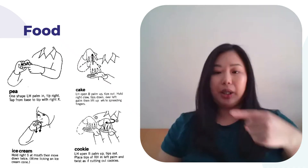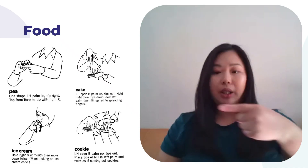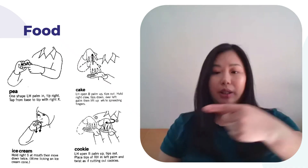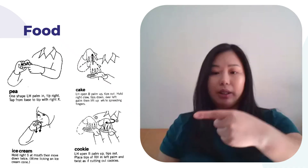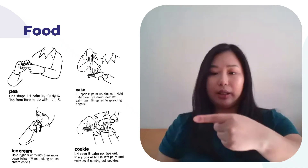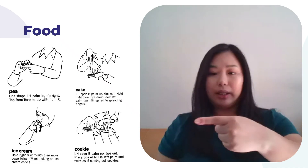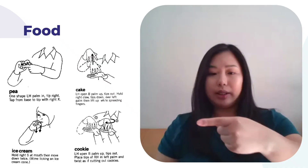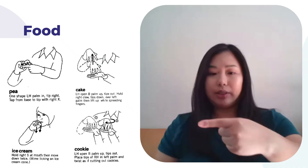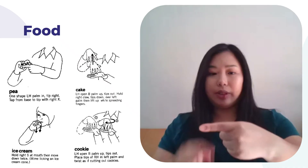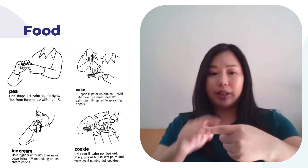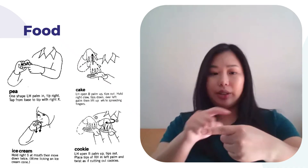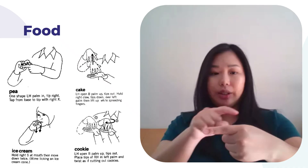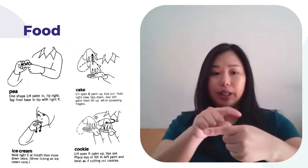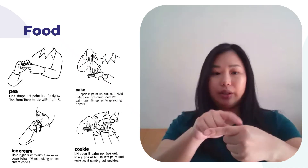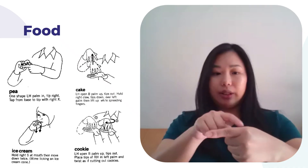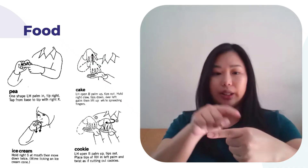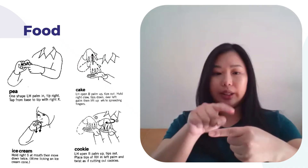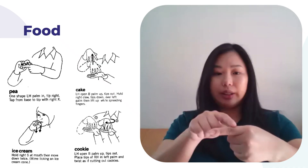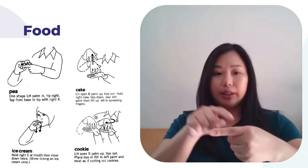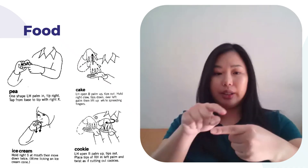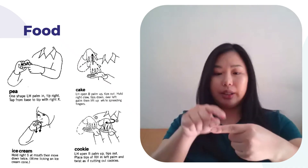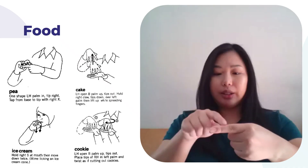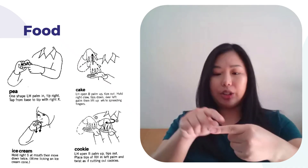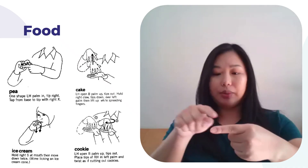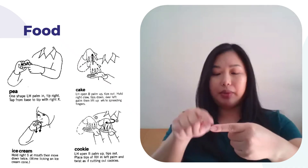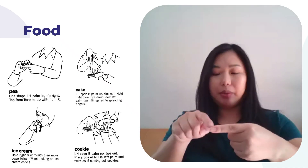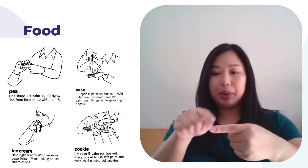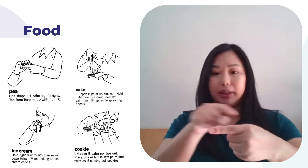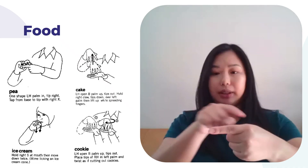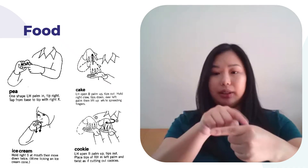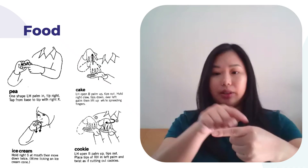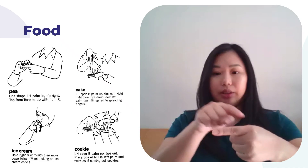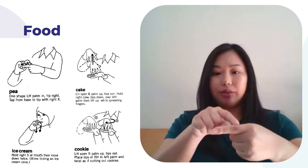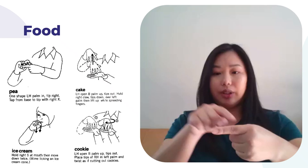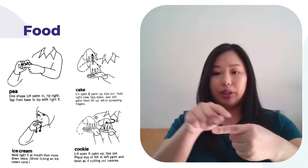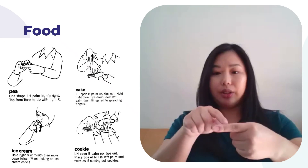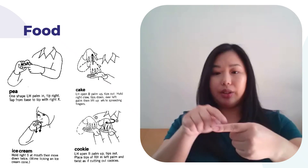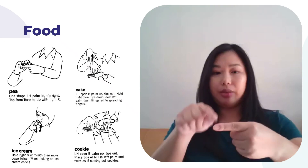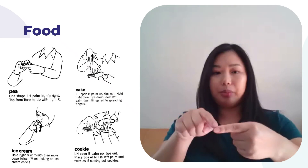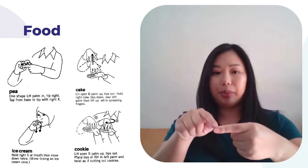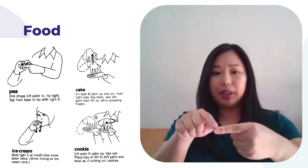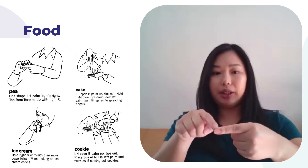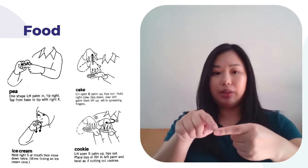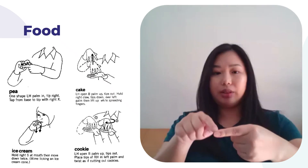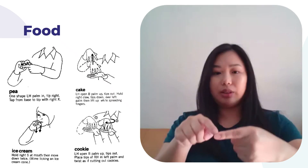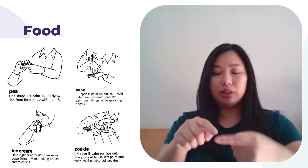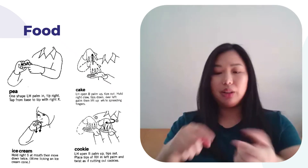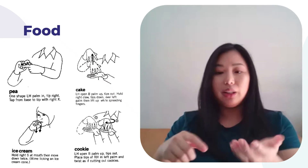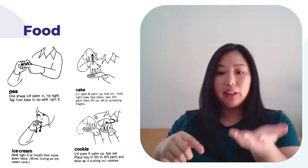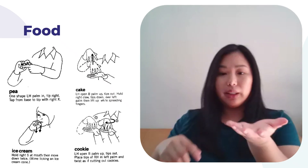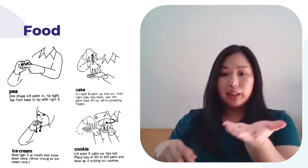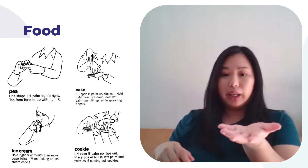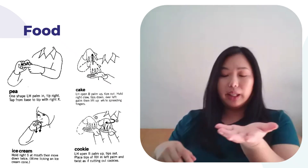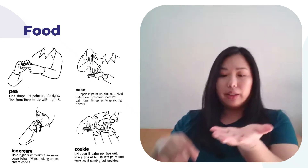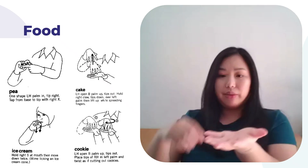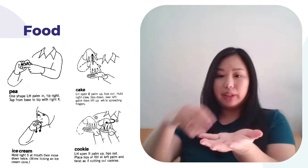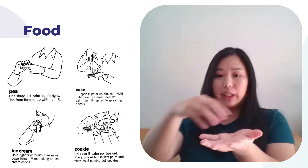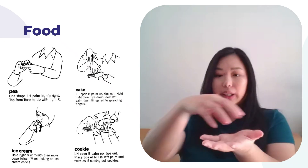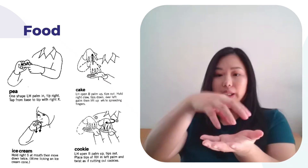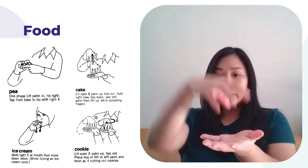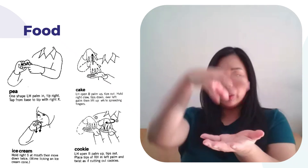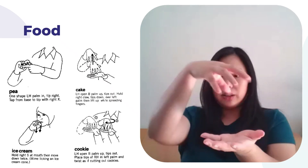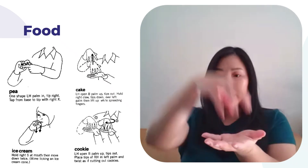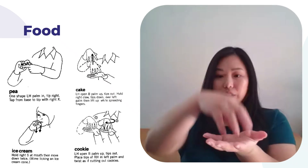So P, index finger, outline the shape of the peas on your finger. P. Cake,